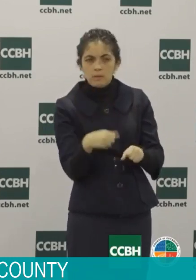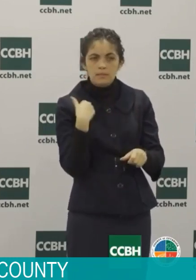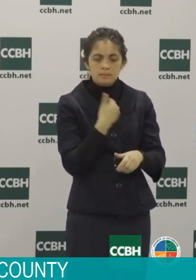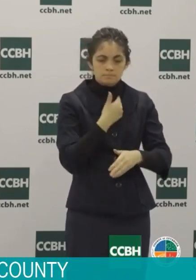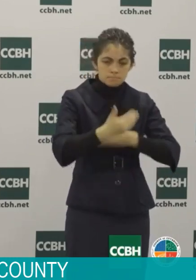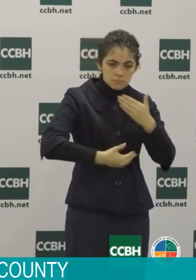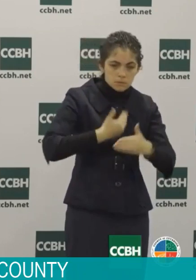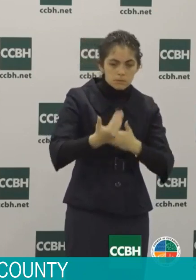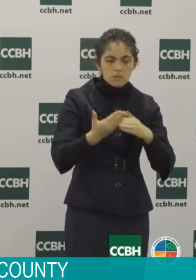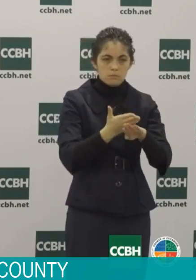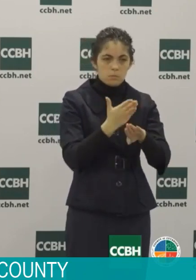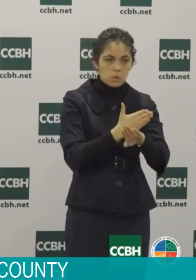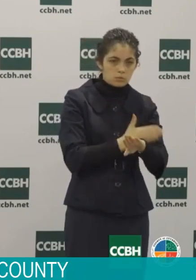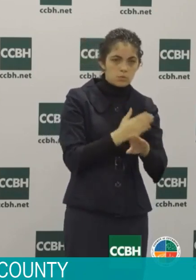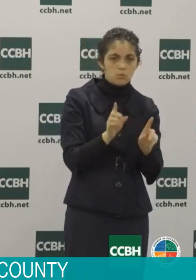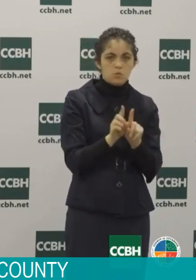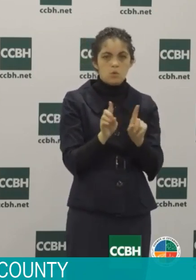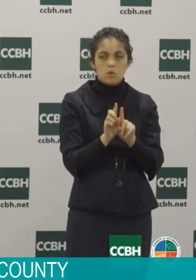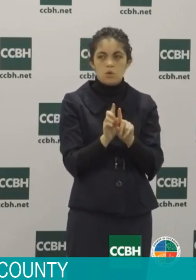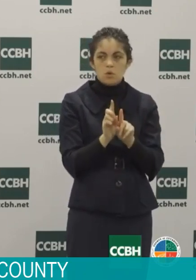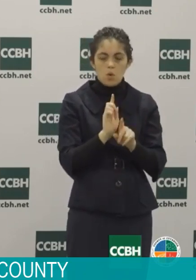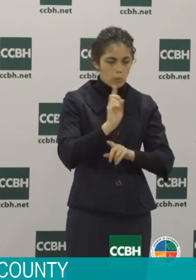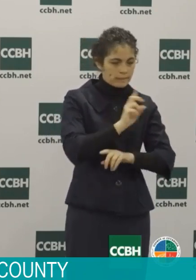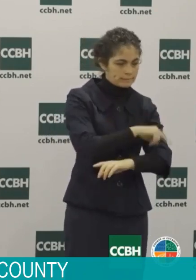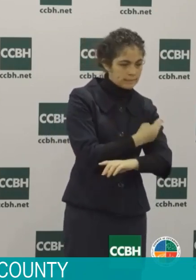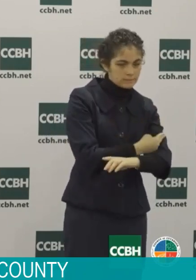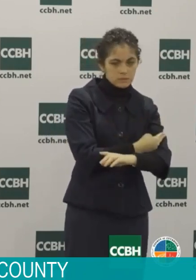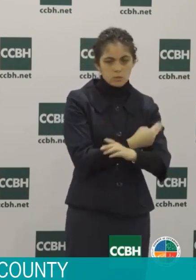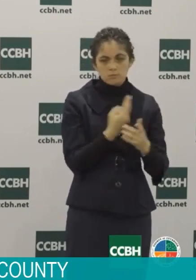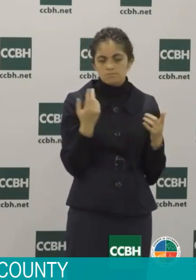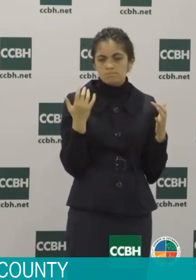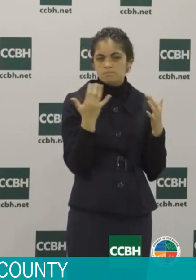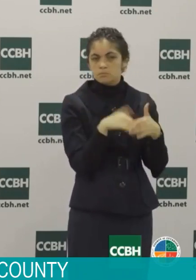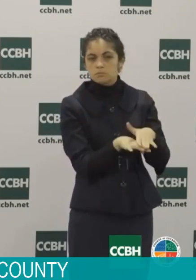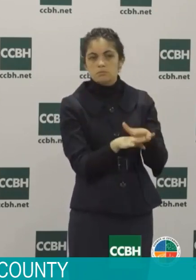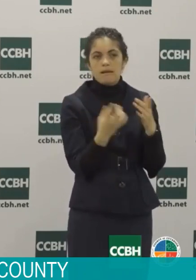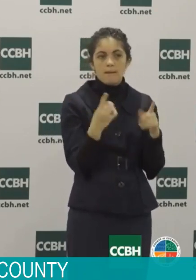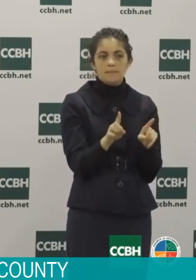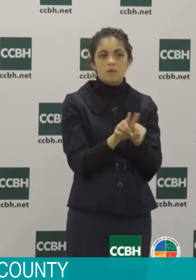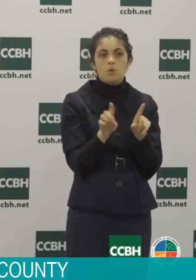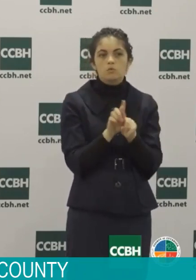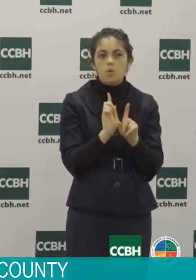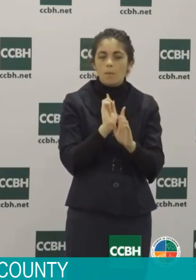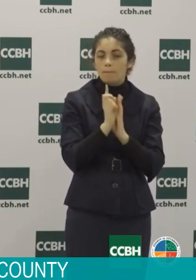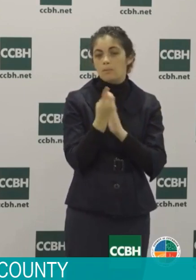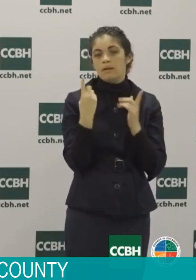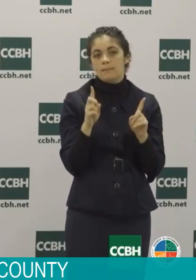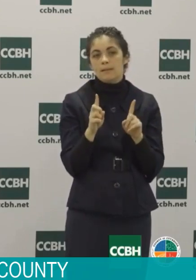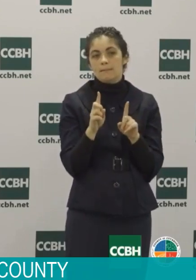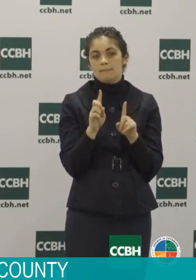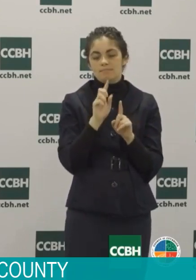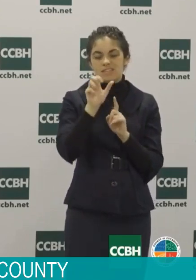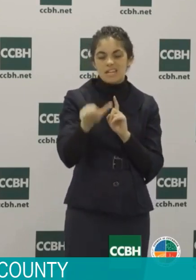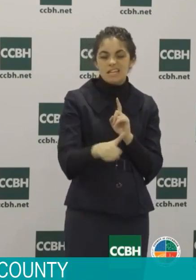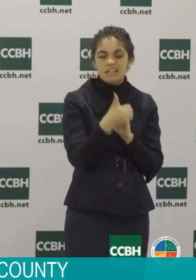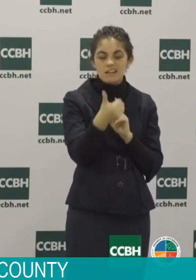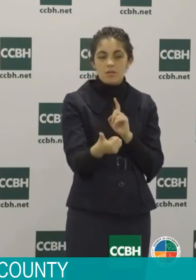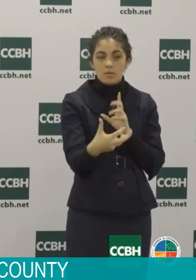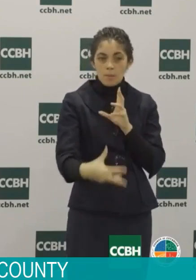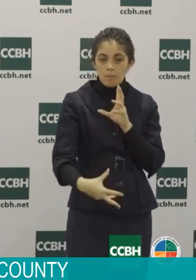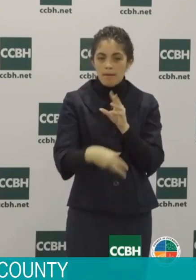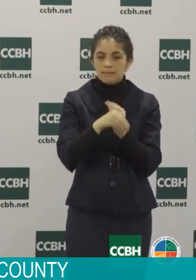health interventions working? Where is our hospital surge capacity? All those things are things we're doing in the moment. But there's another piece of